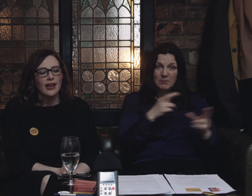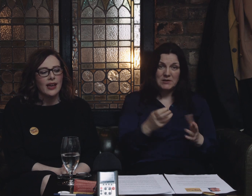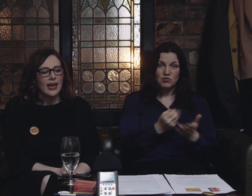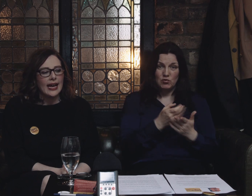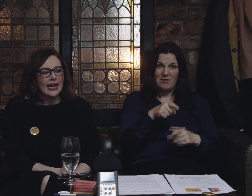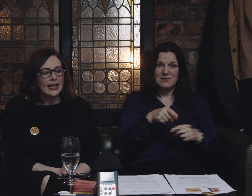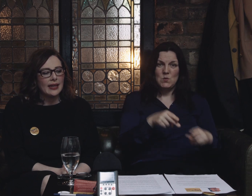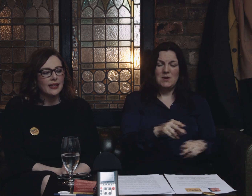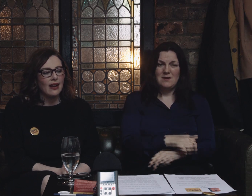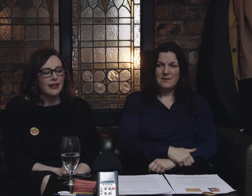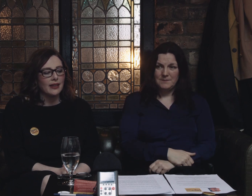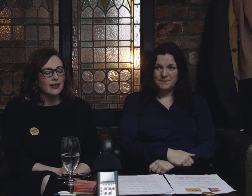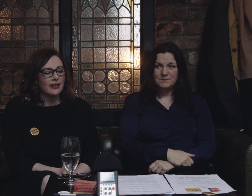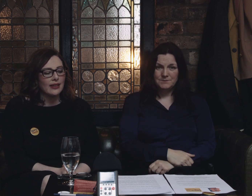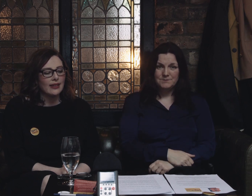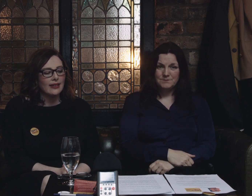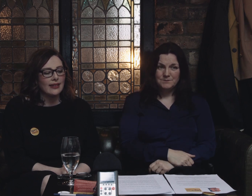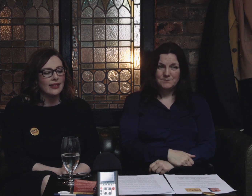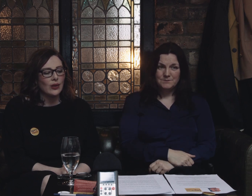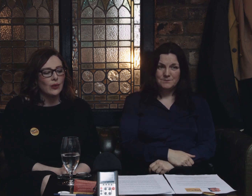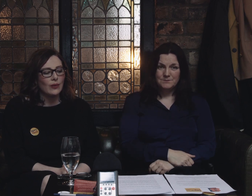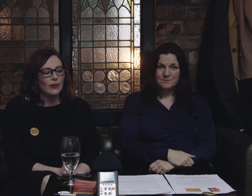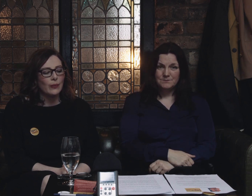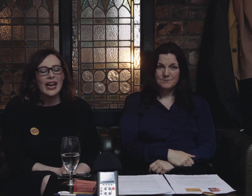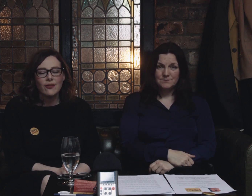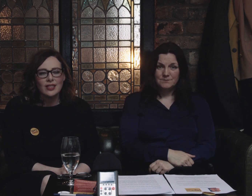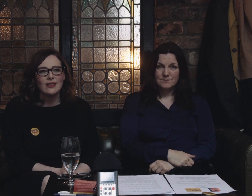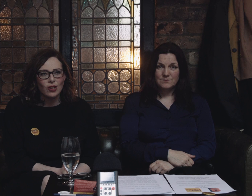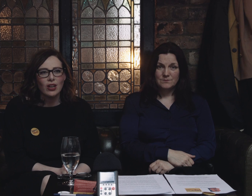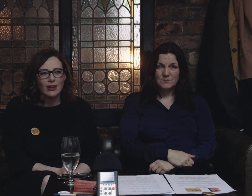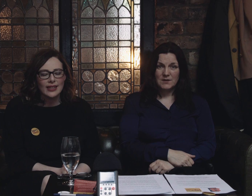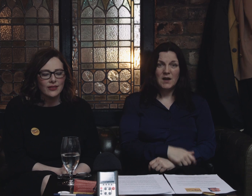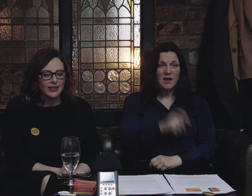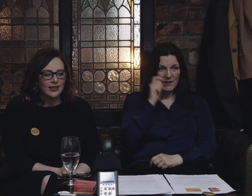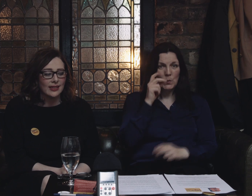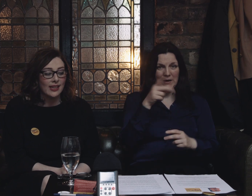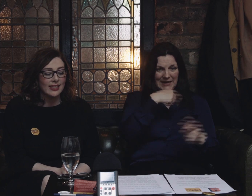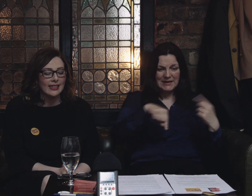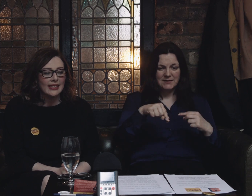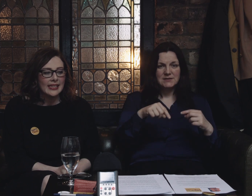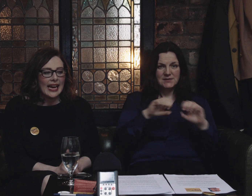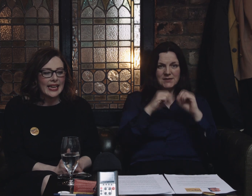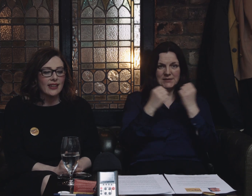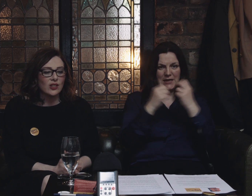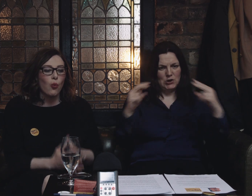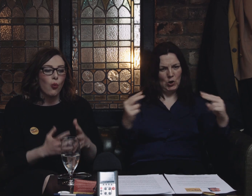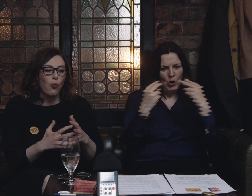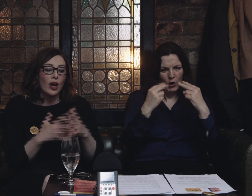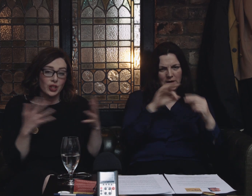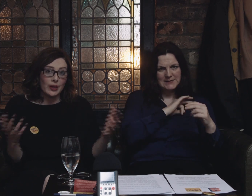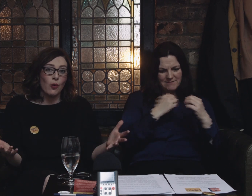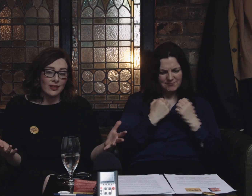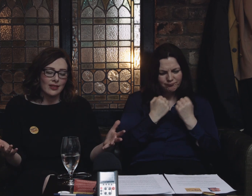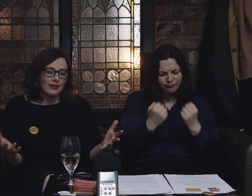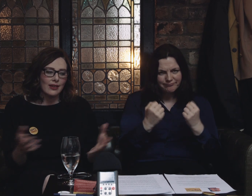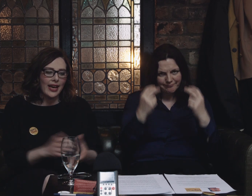way. I think we have to look at ourselves as a society and ask,